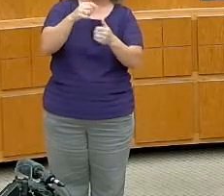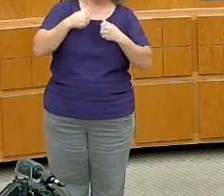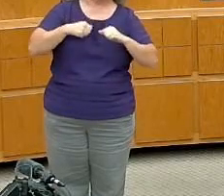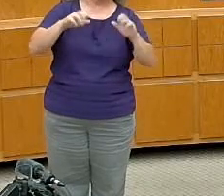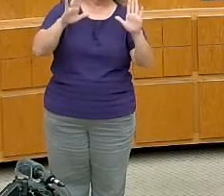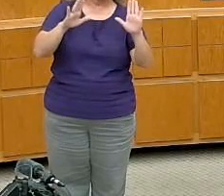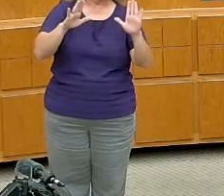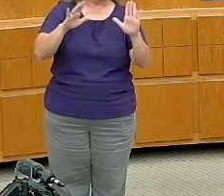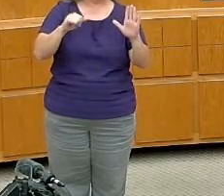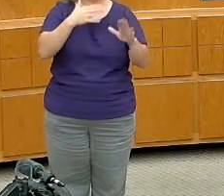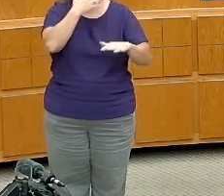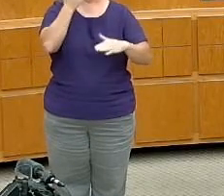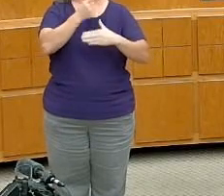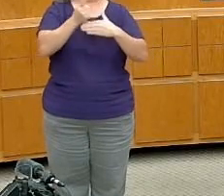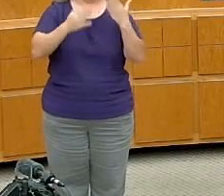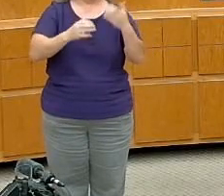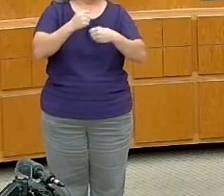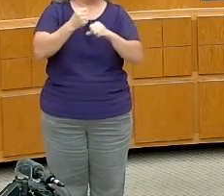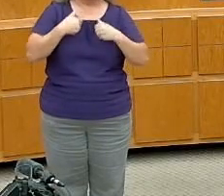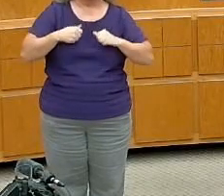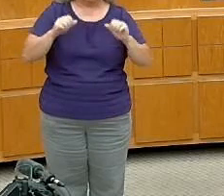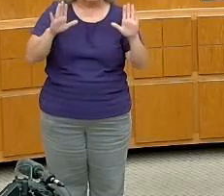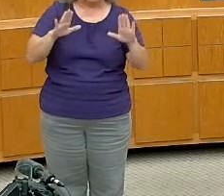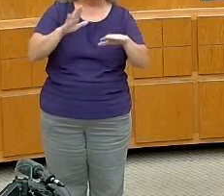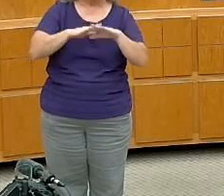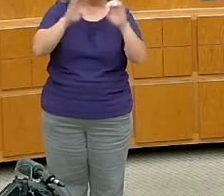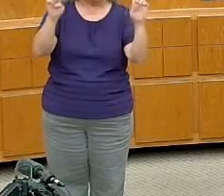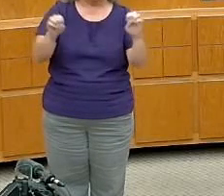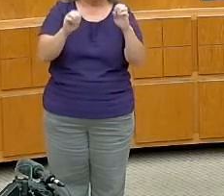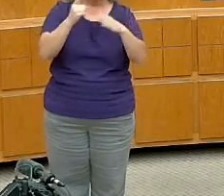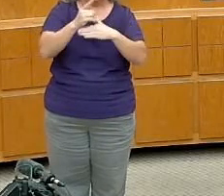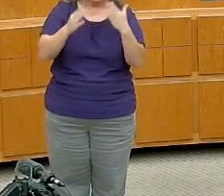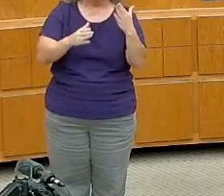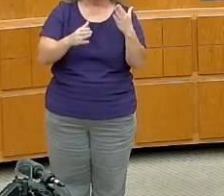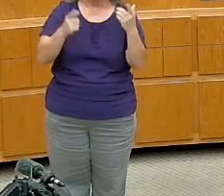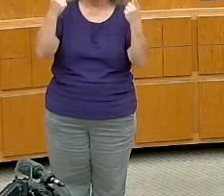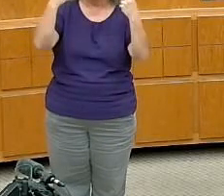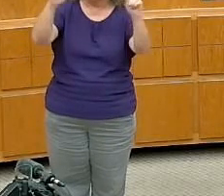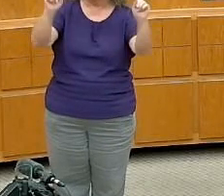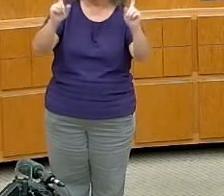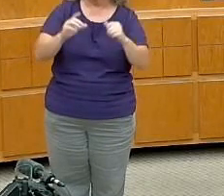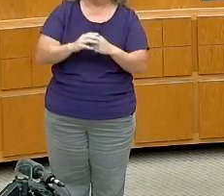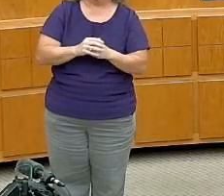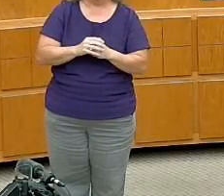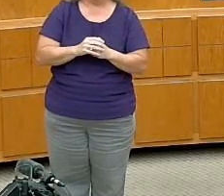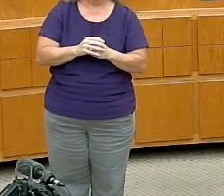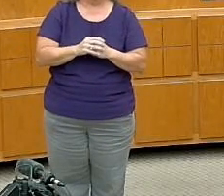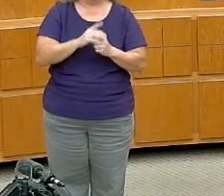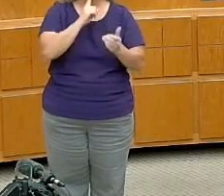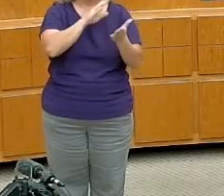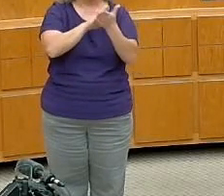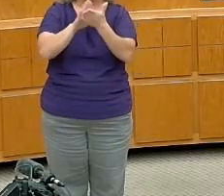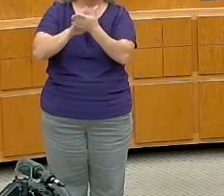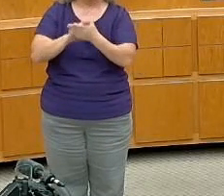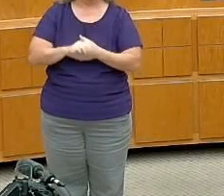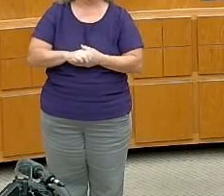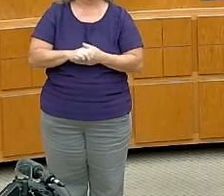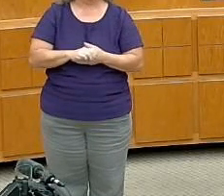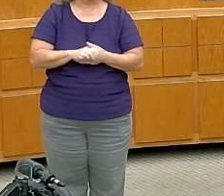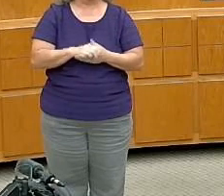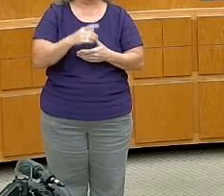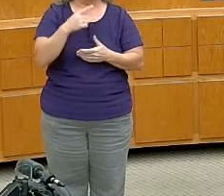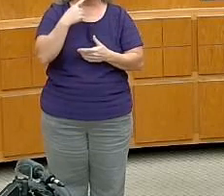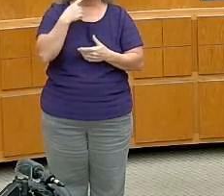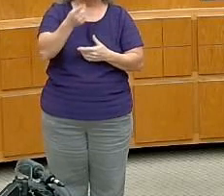to make a sacrifice than Easter weekend, and that was accomplished. I want to tell you that our